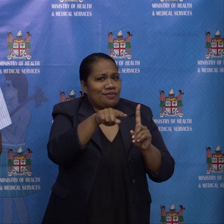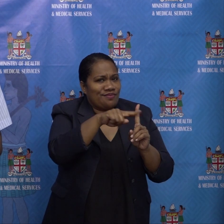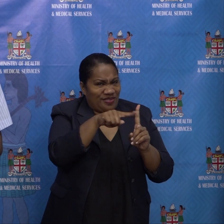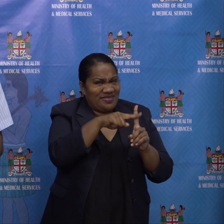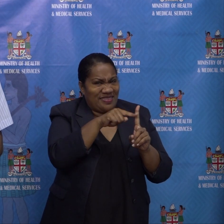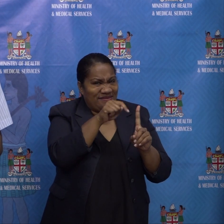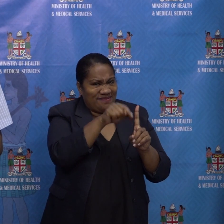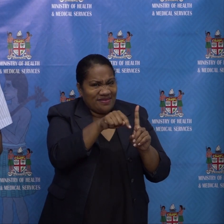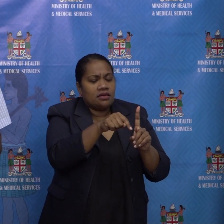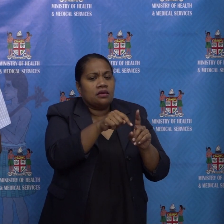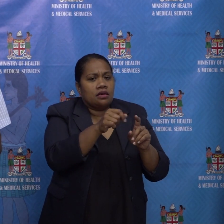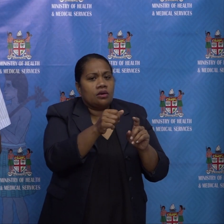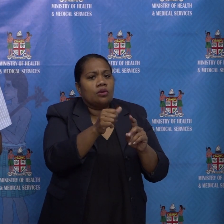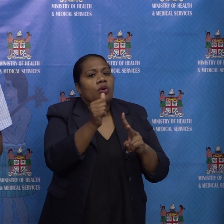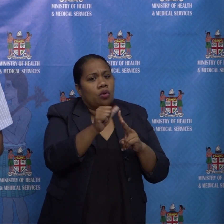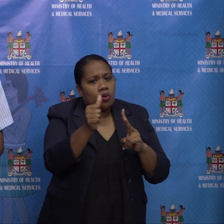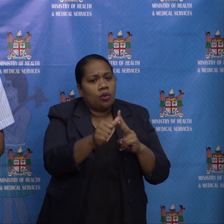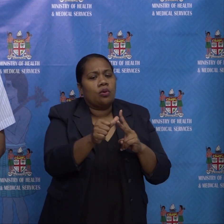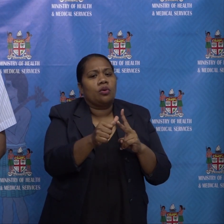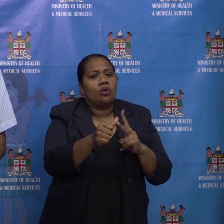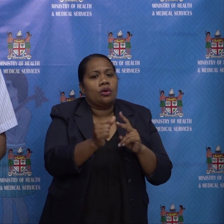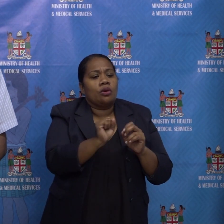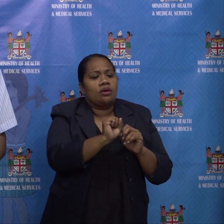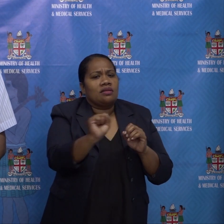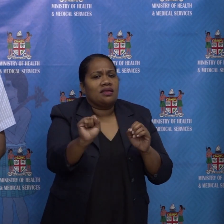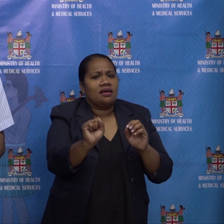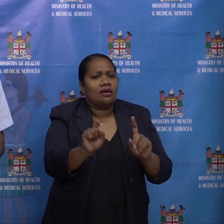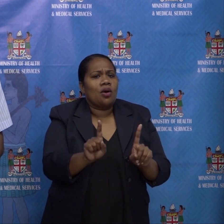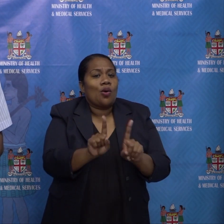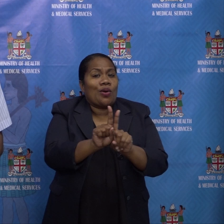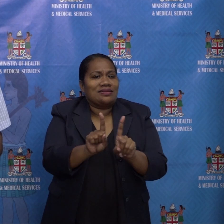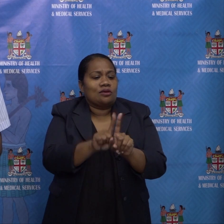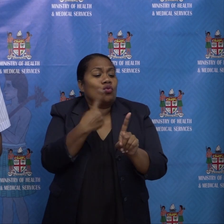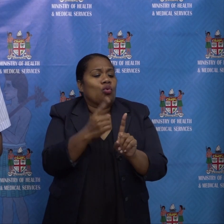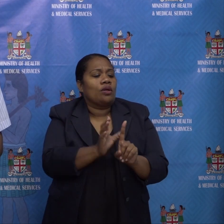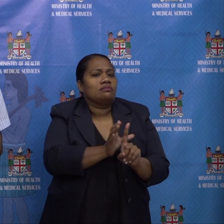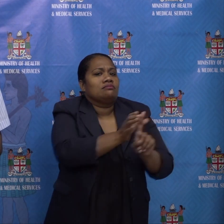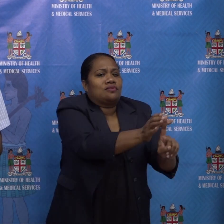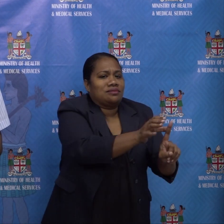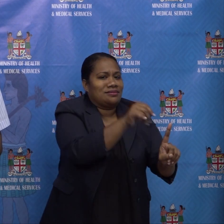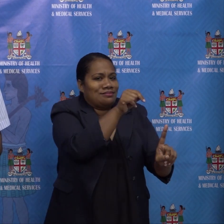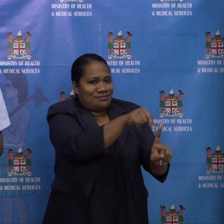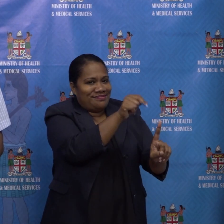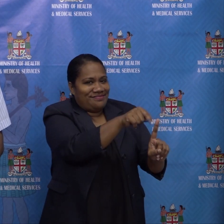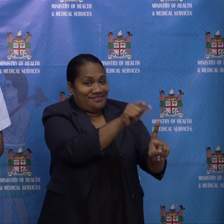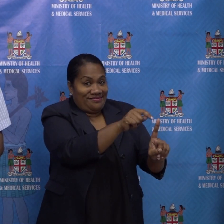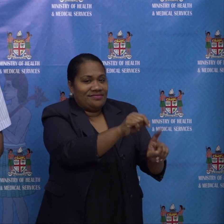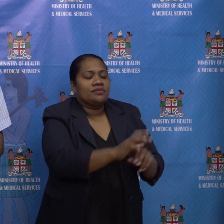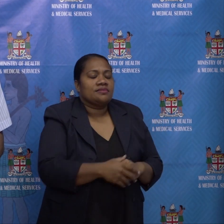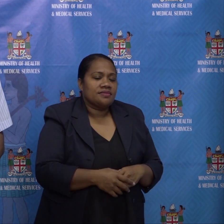also discharging their contacts who were kept at the